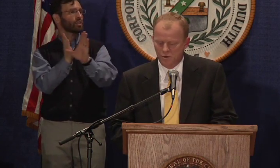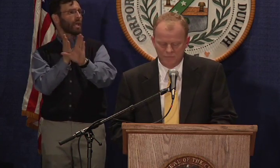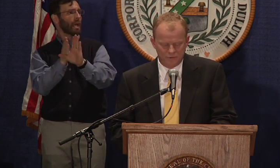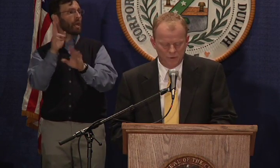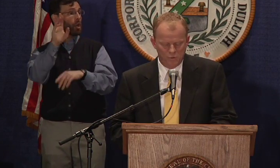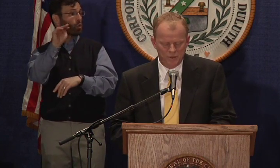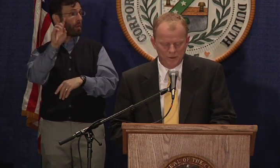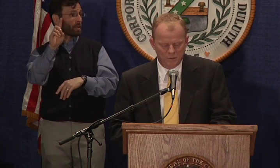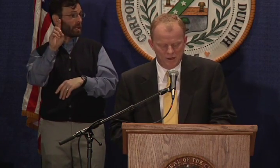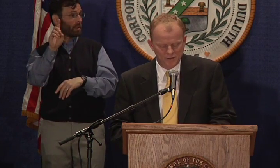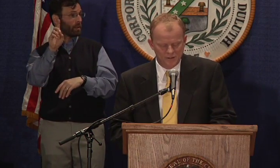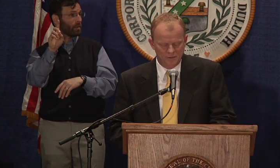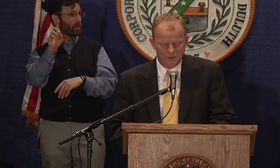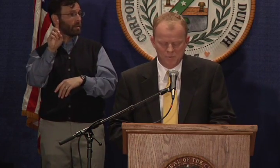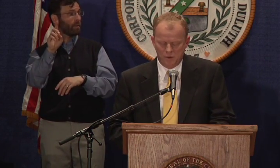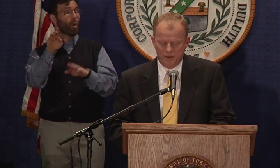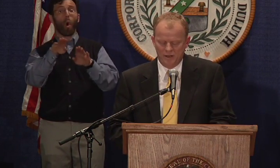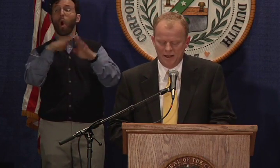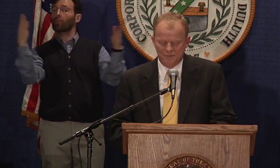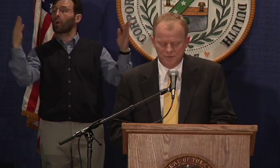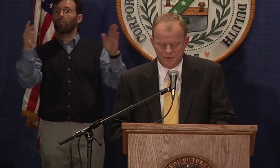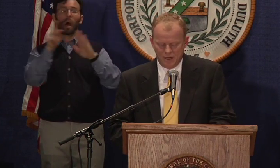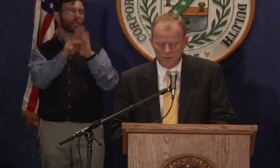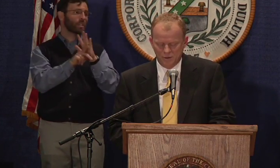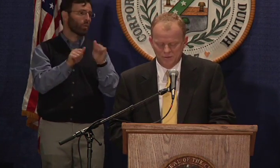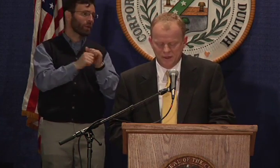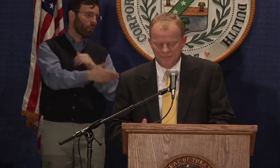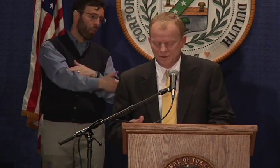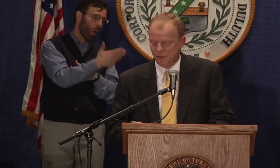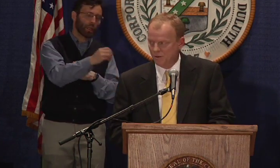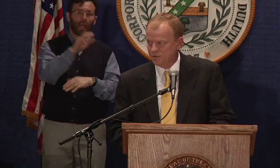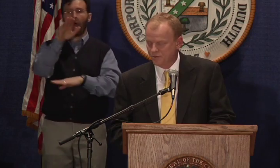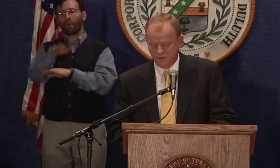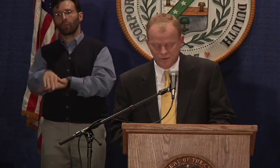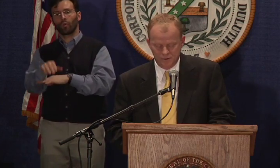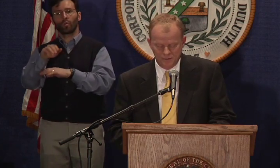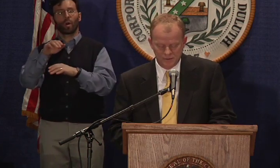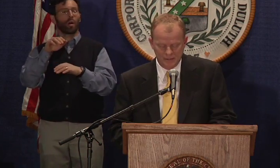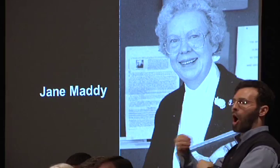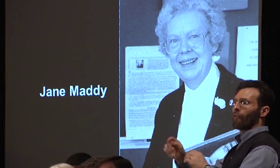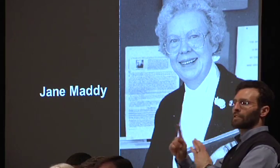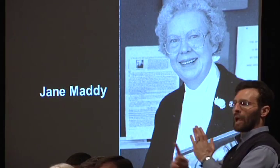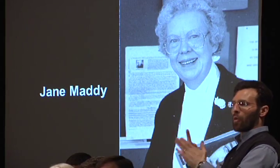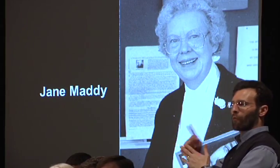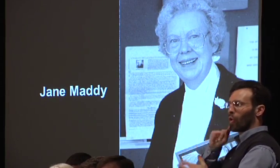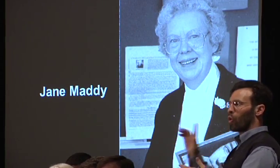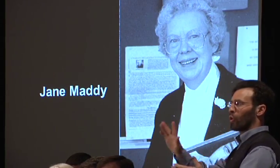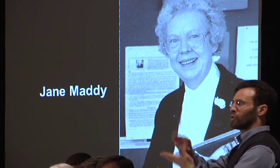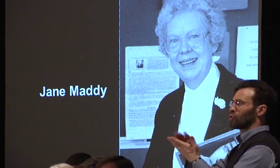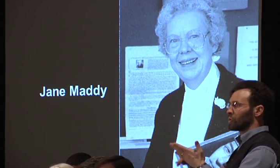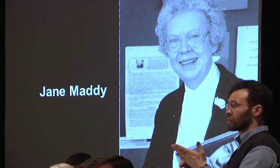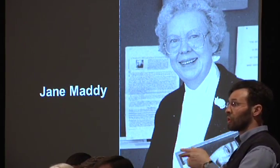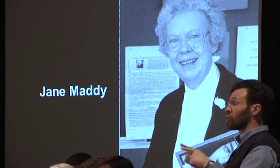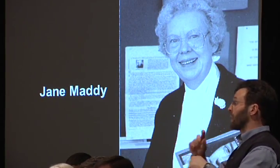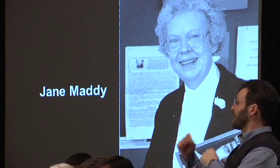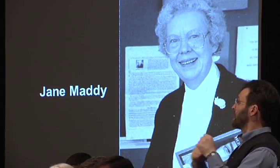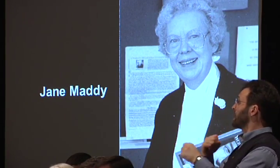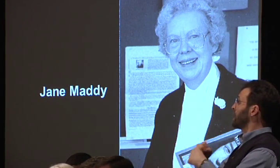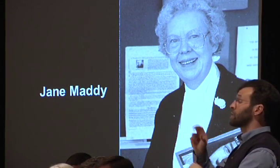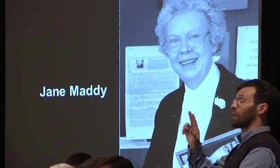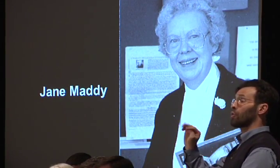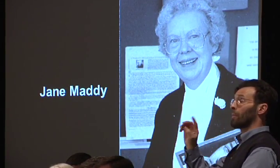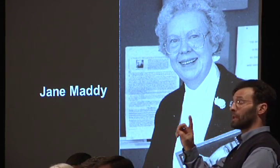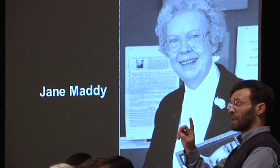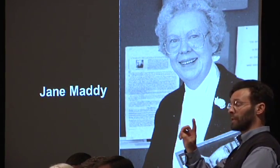was known for an open-door policy with morning and afternoon office hours for her students. During her years at UMD, she was